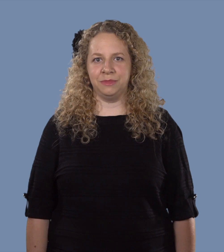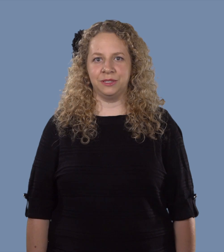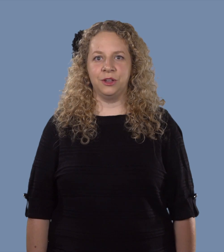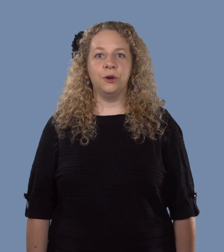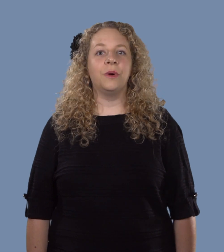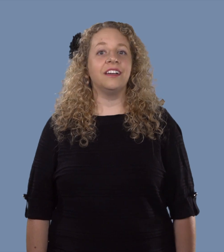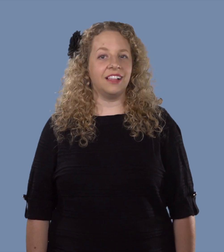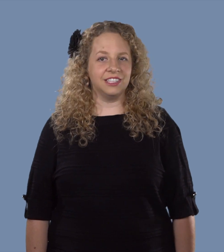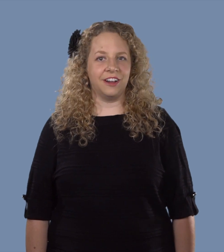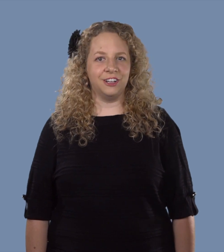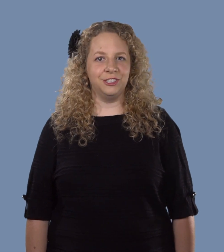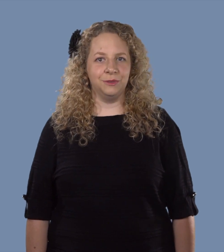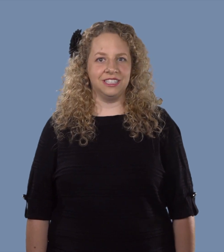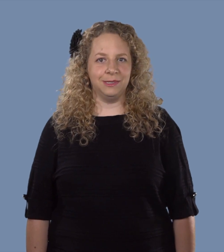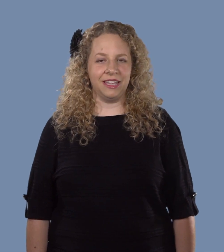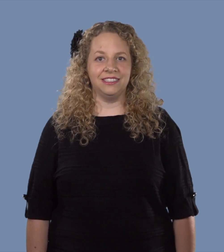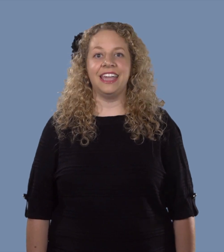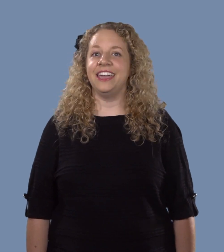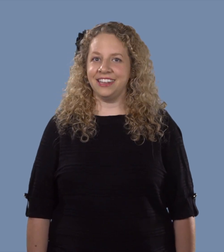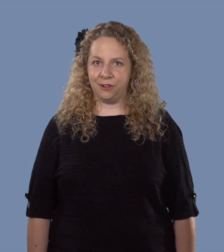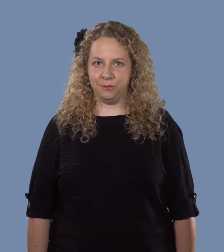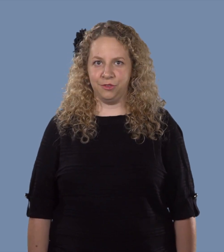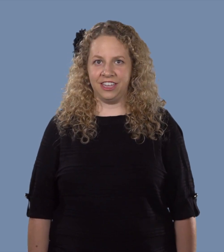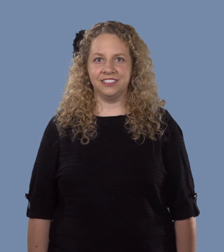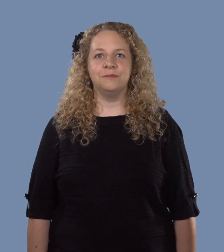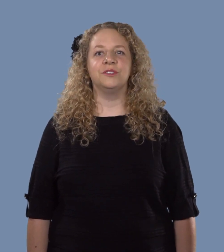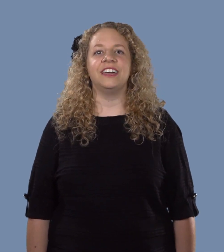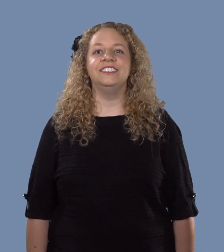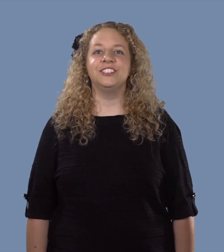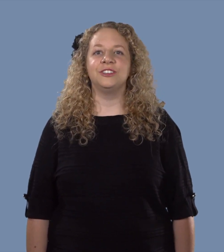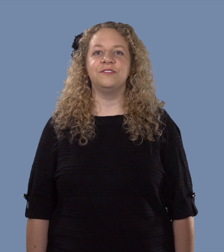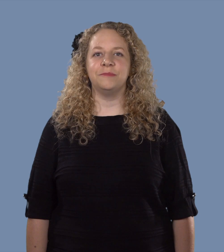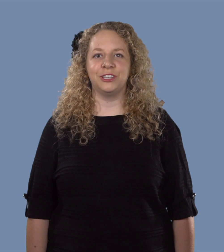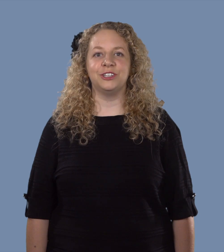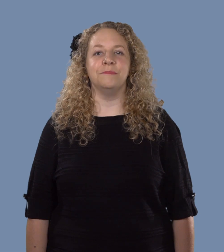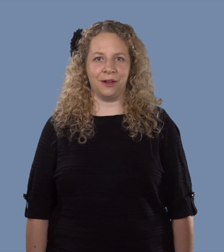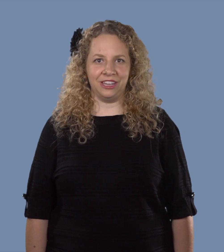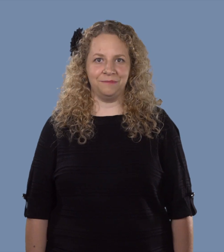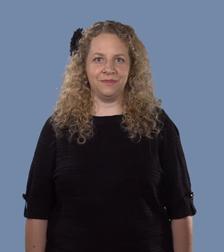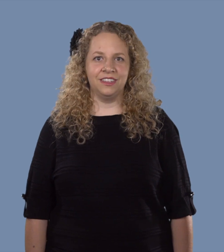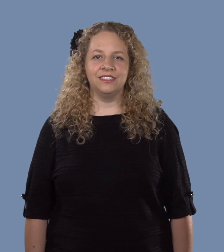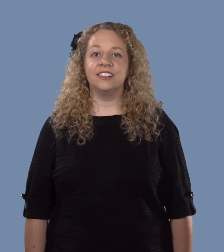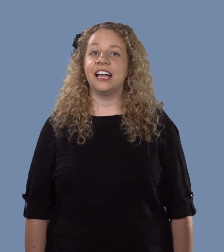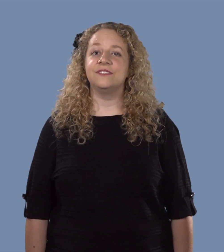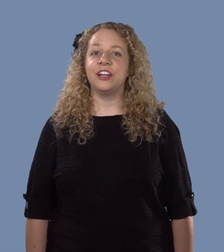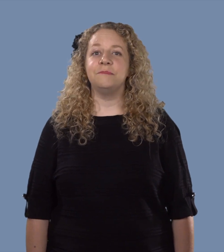about it. The classifier may be representative of the entire object or only part of it, allow you to describe what the object